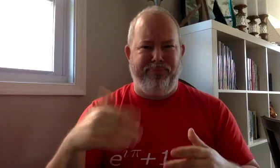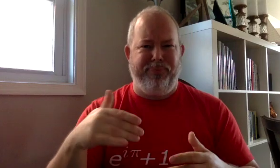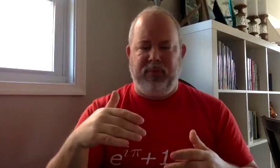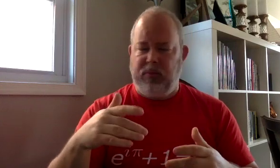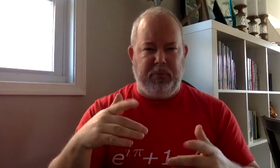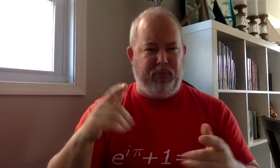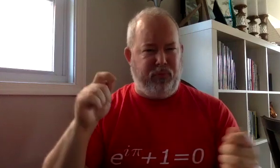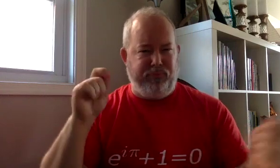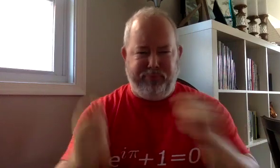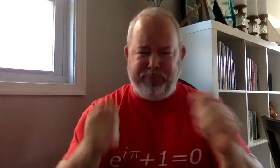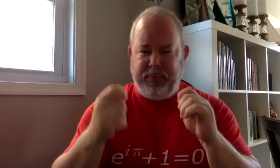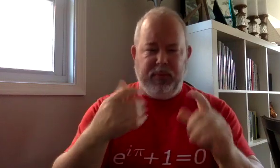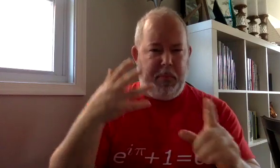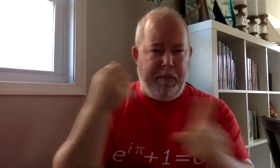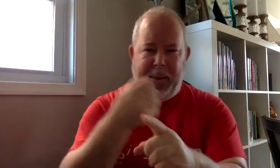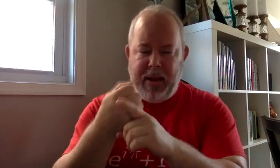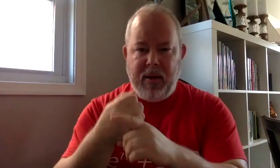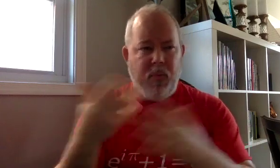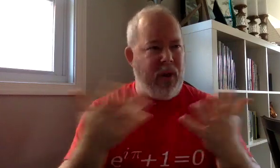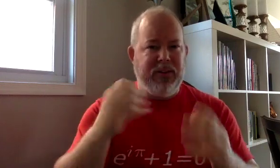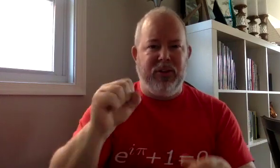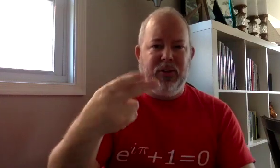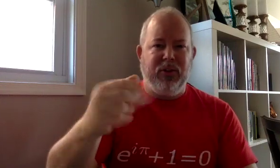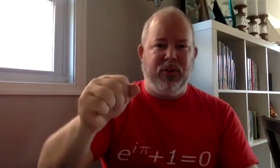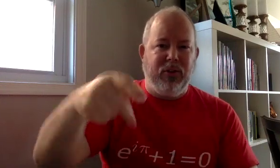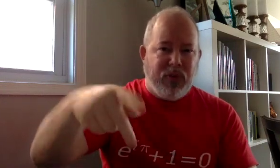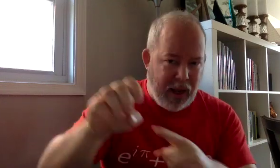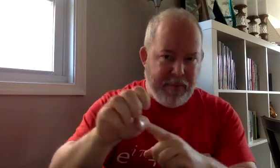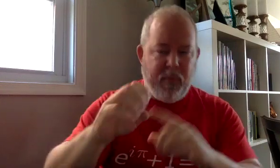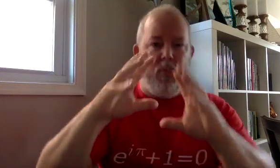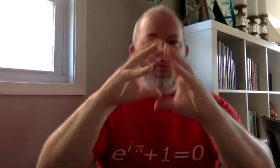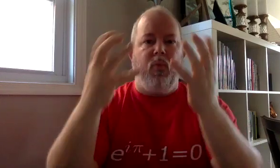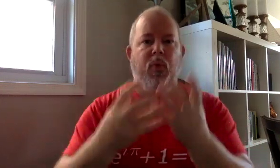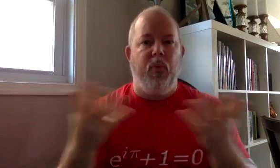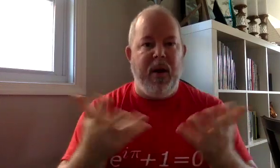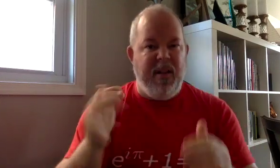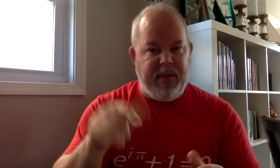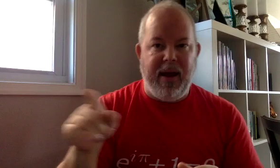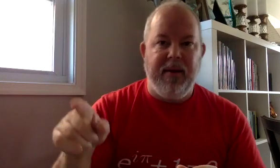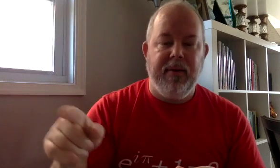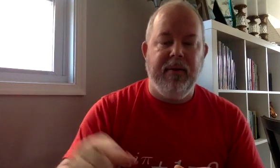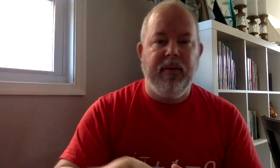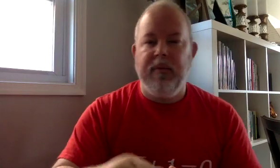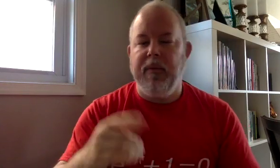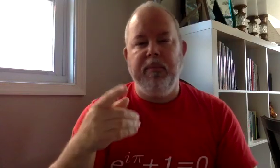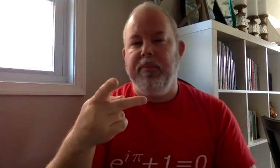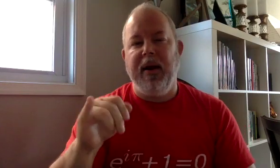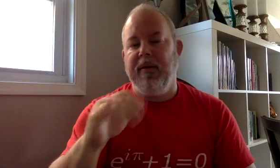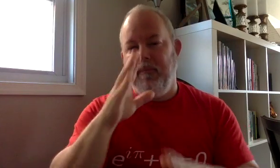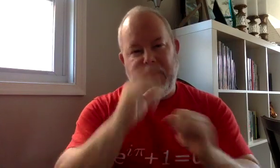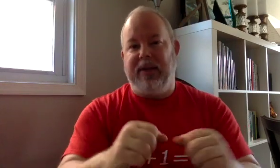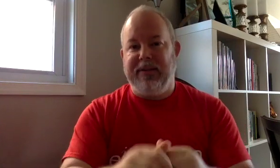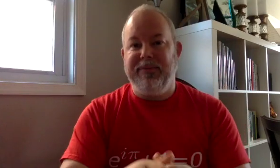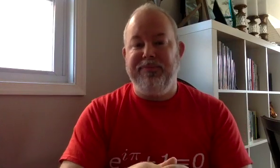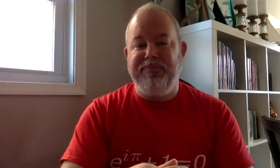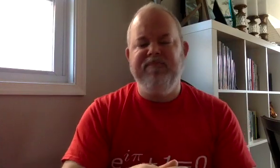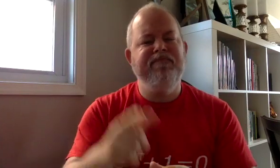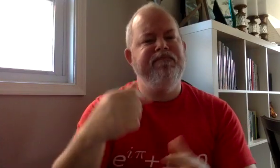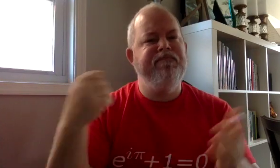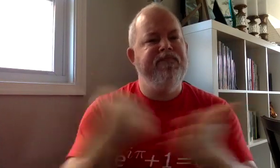has reason to believe that Russia has asked China for military equipment and support. But the Russians and the Chinese are